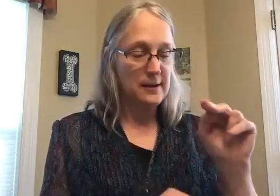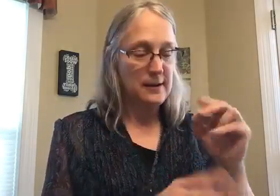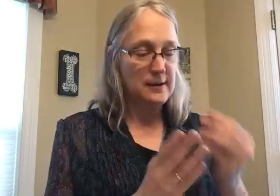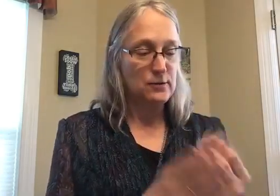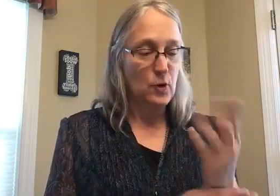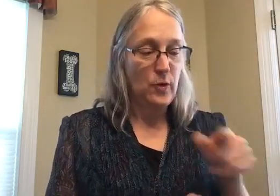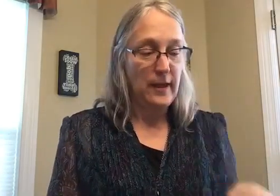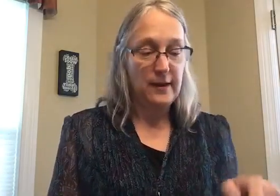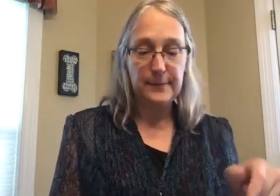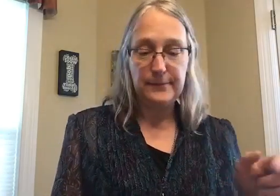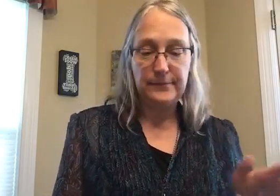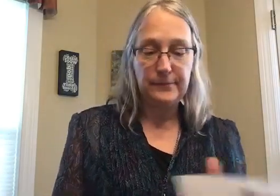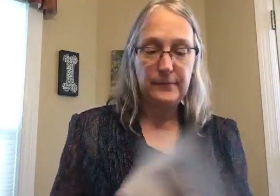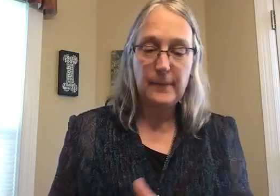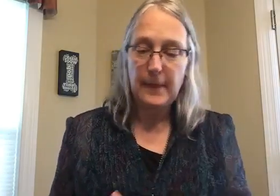is grown there.